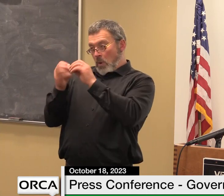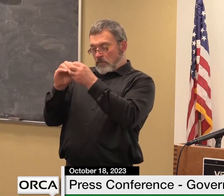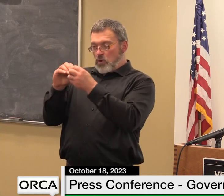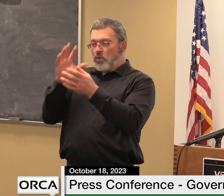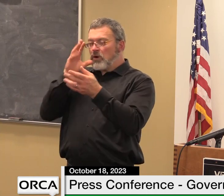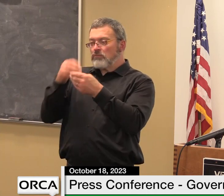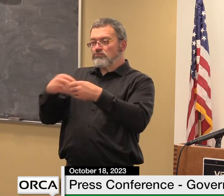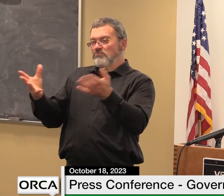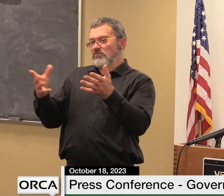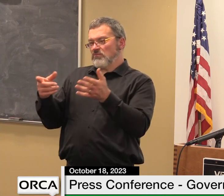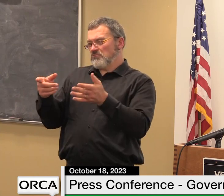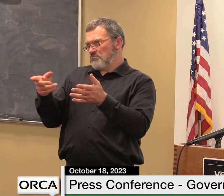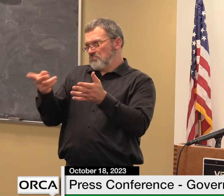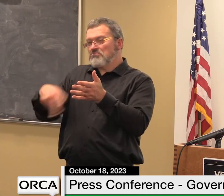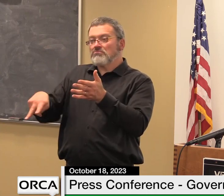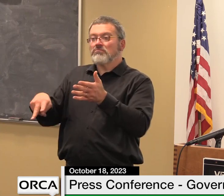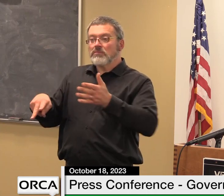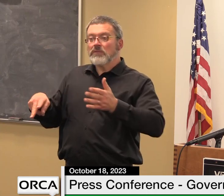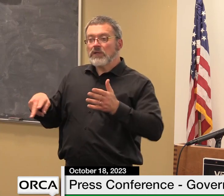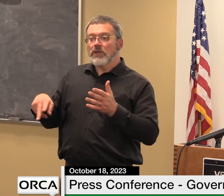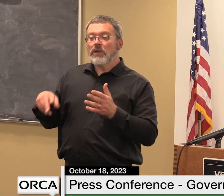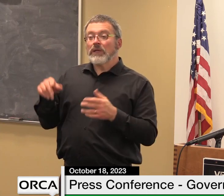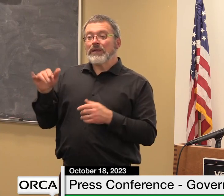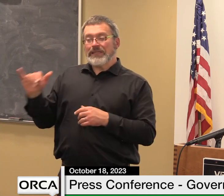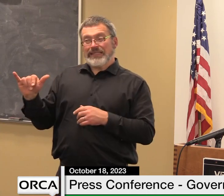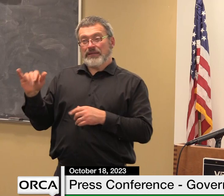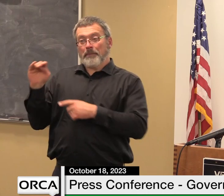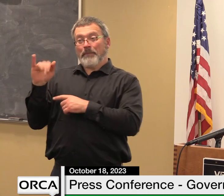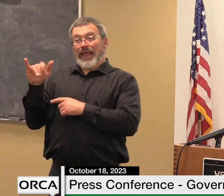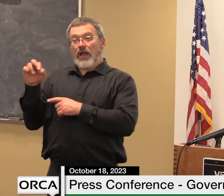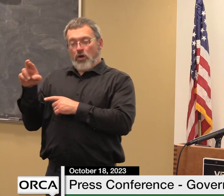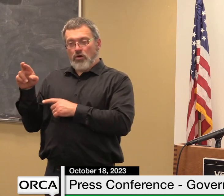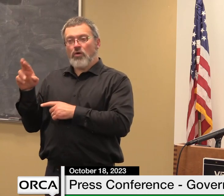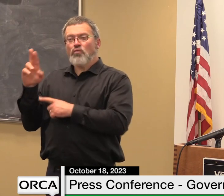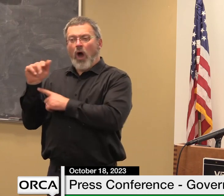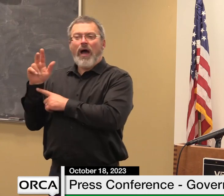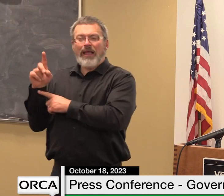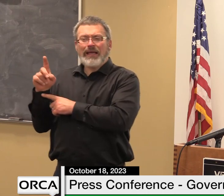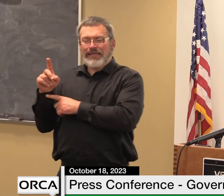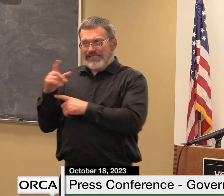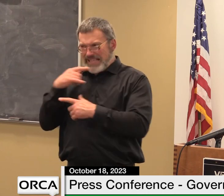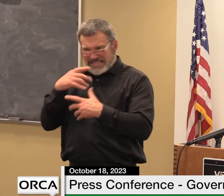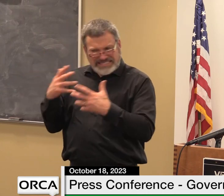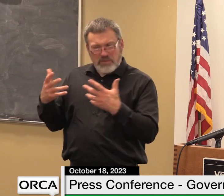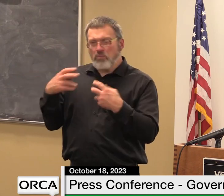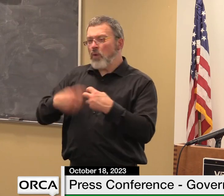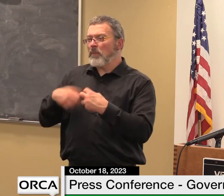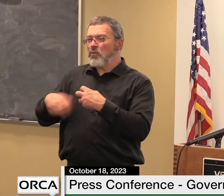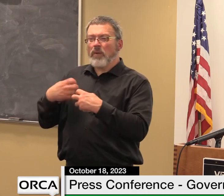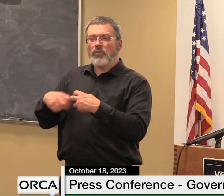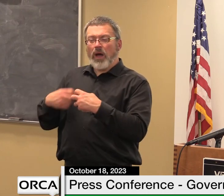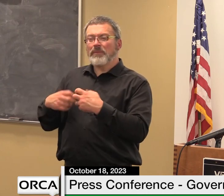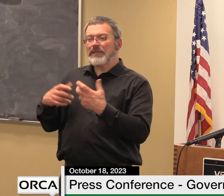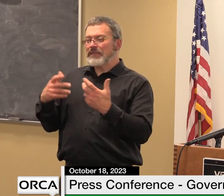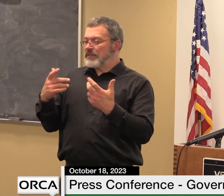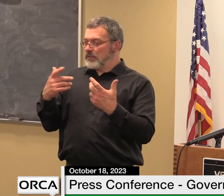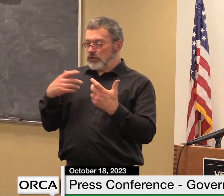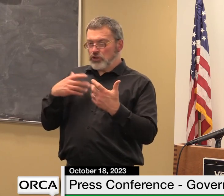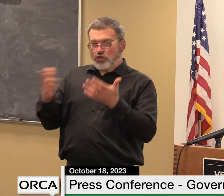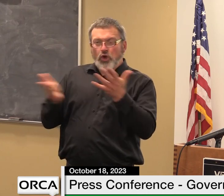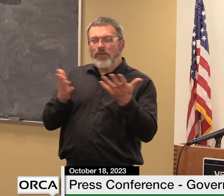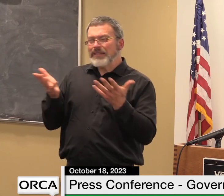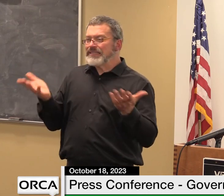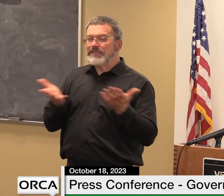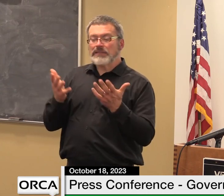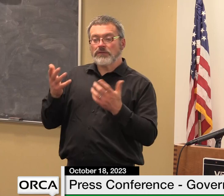city saying, you know, we got a real problem not putting people in jail or having any services after that. Just kind of wondering